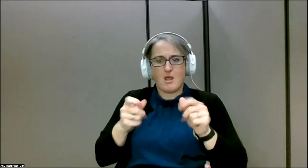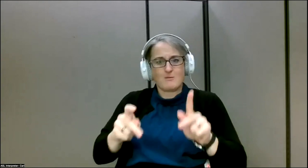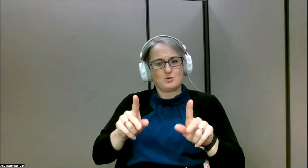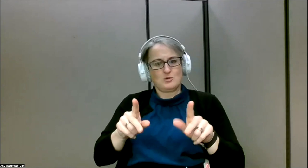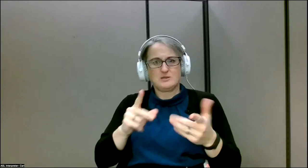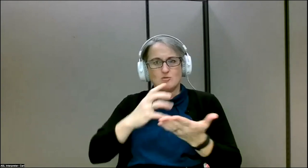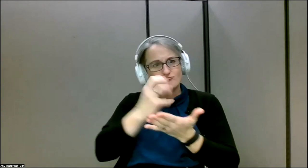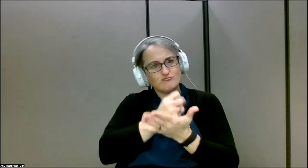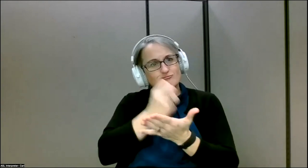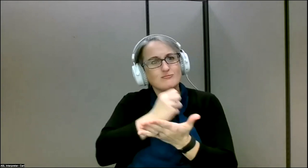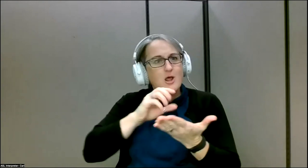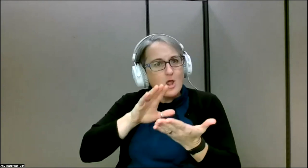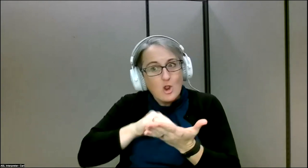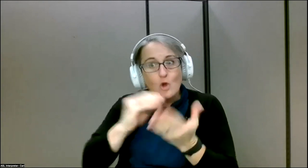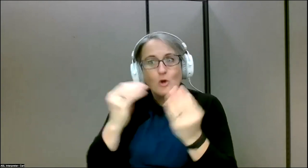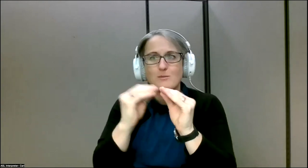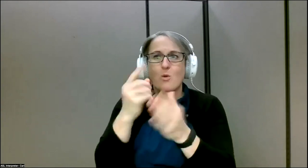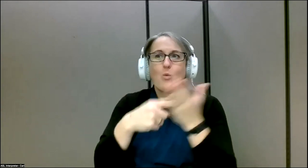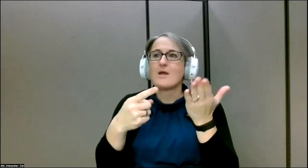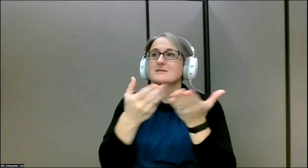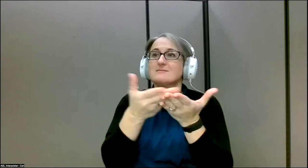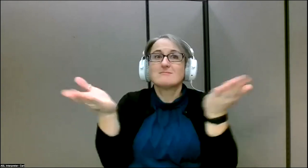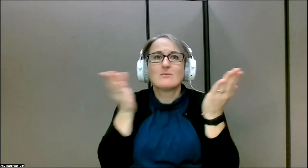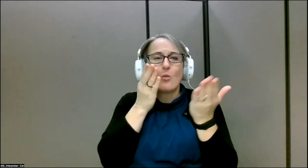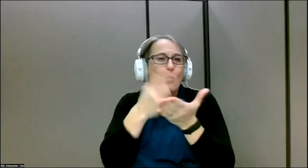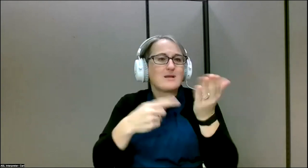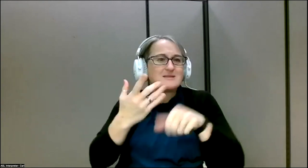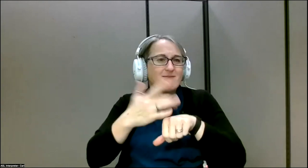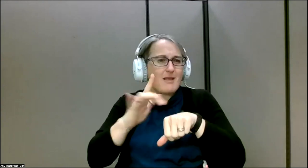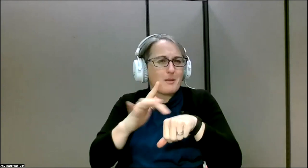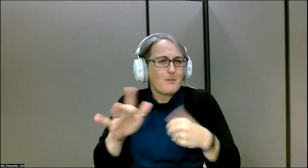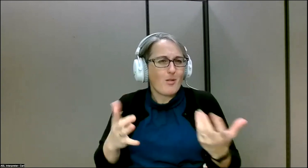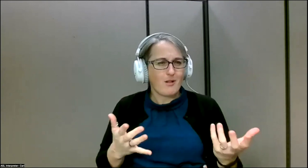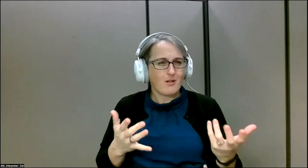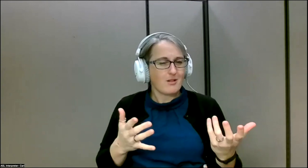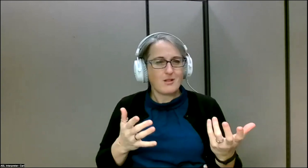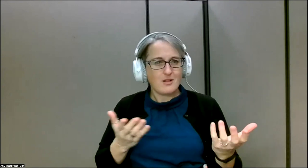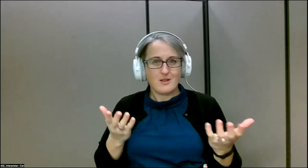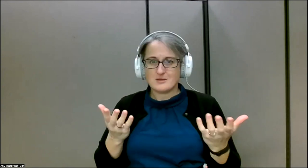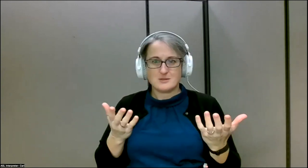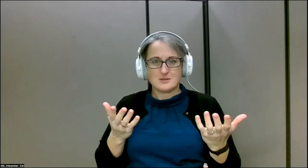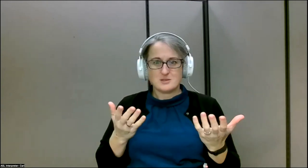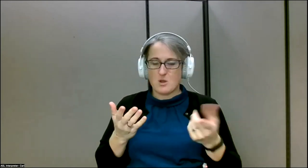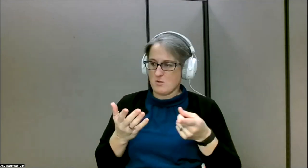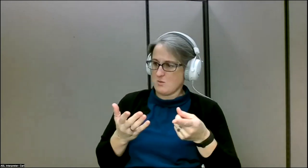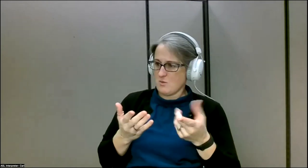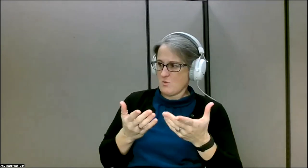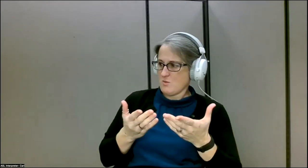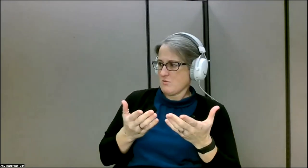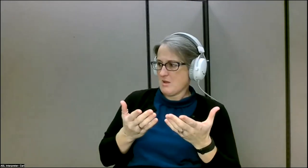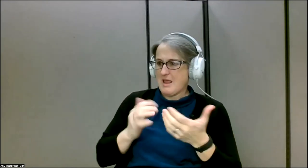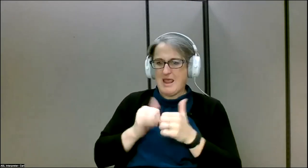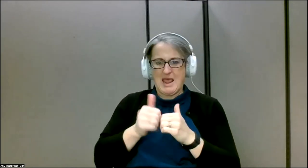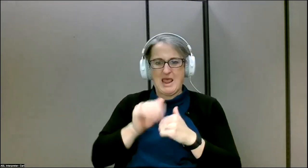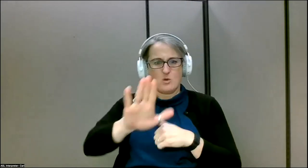about what's out there, what's available, and ways that you can help make your workspace